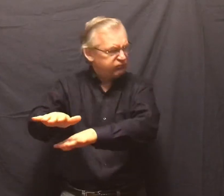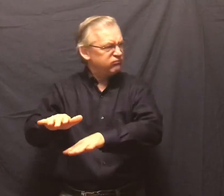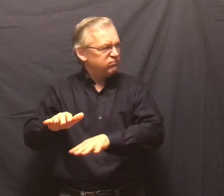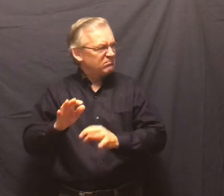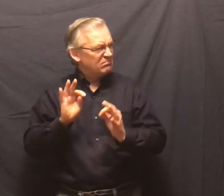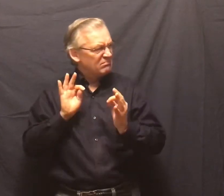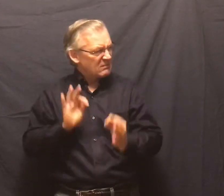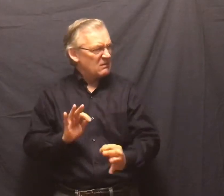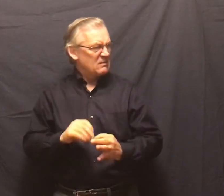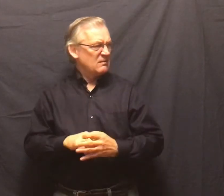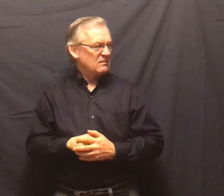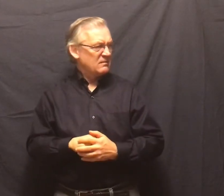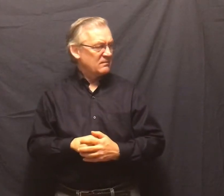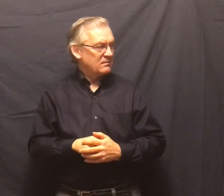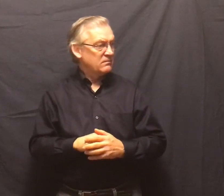And they's a pig pen.